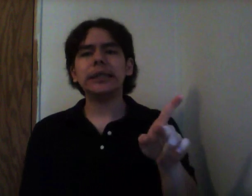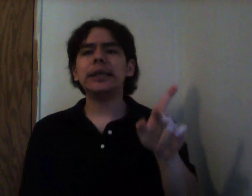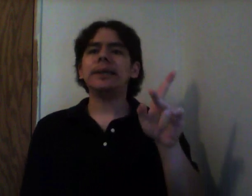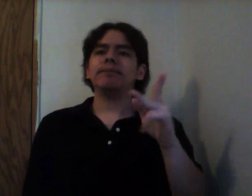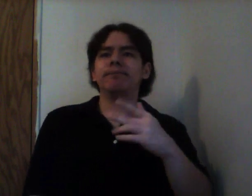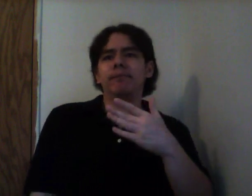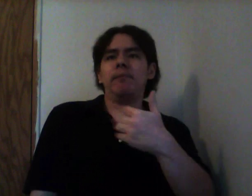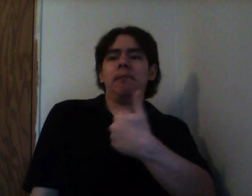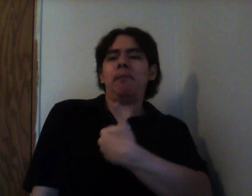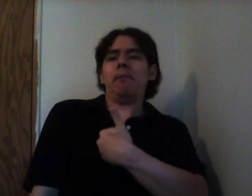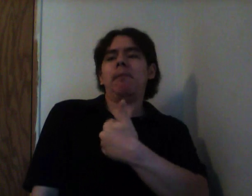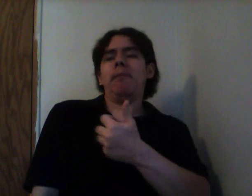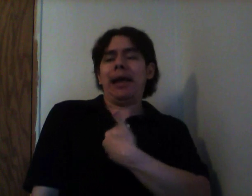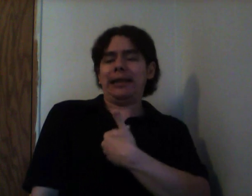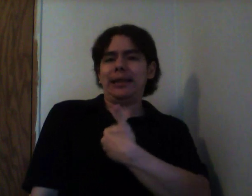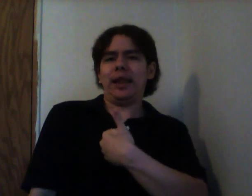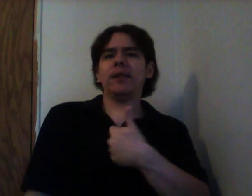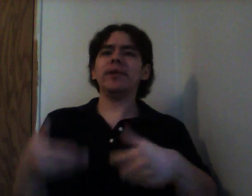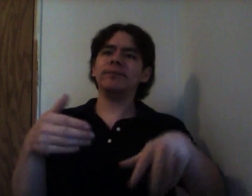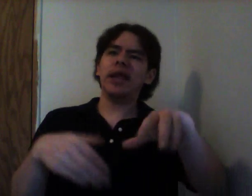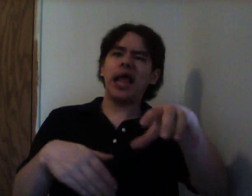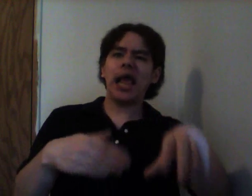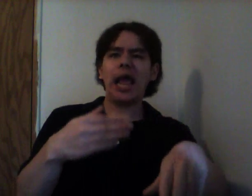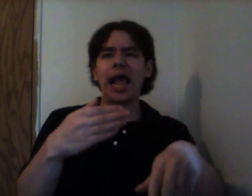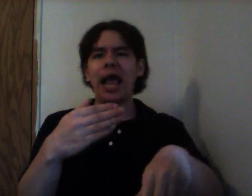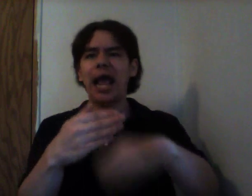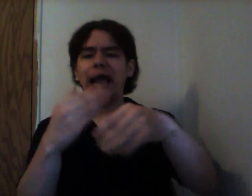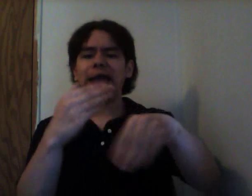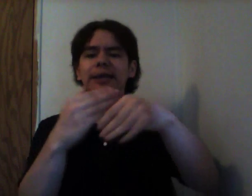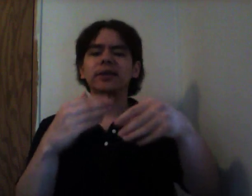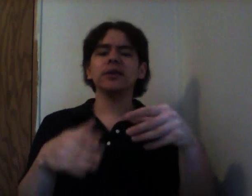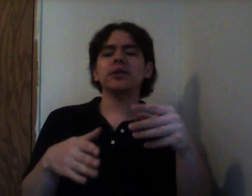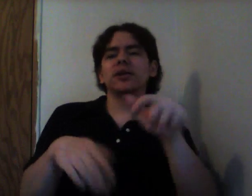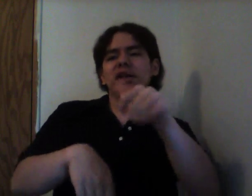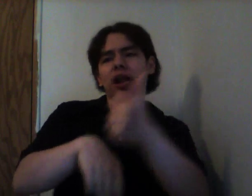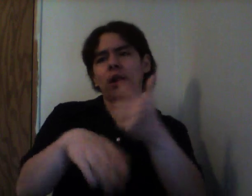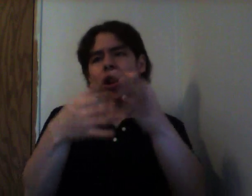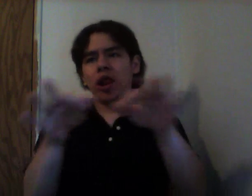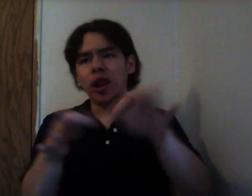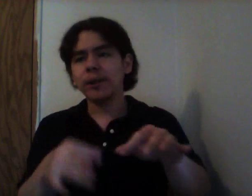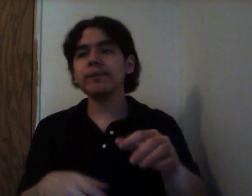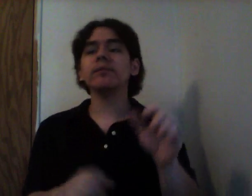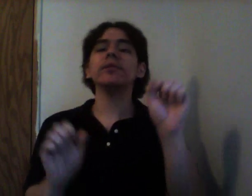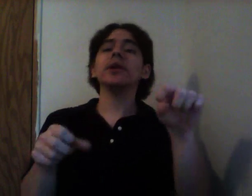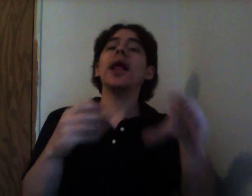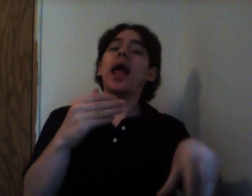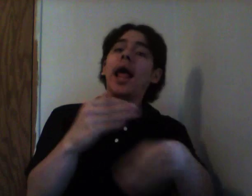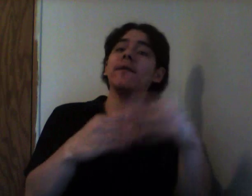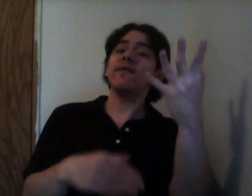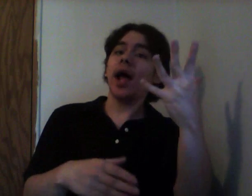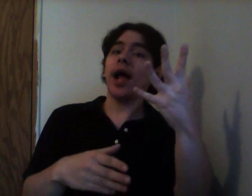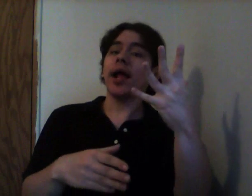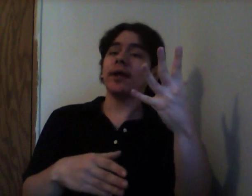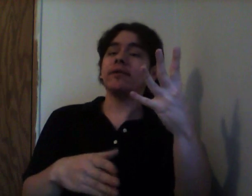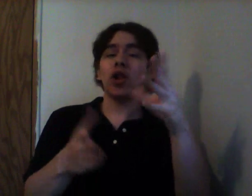as learning these languages. You can put up to 5 at a time. So I got French,